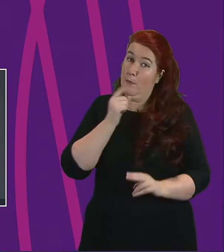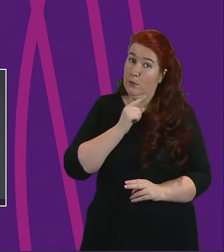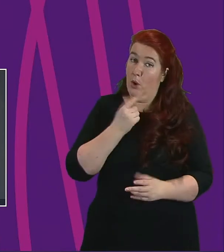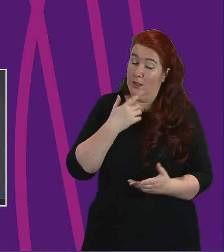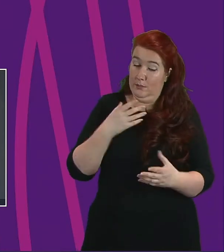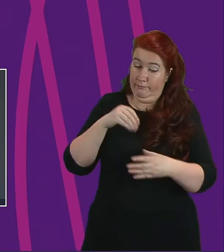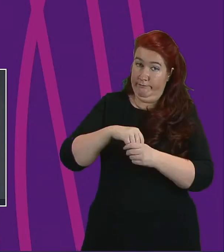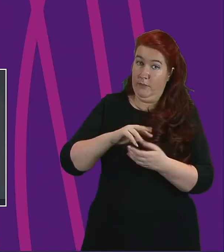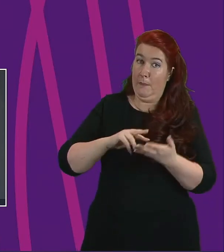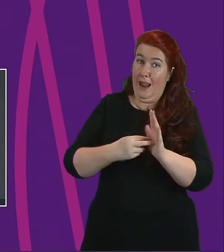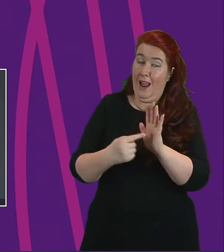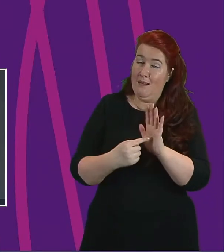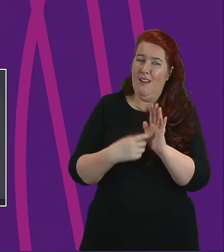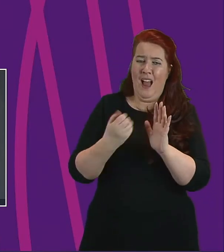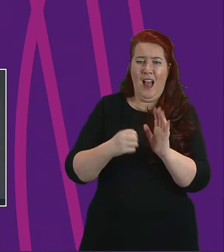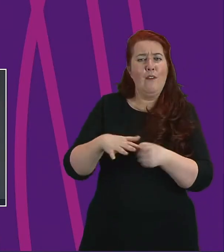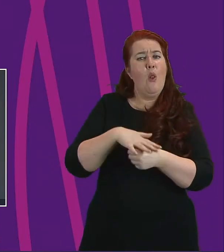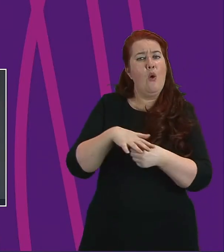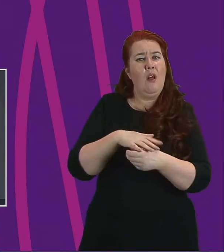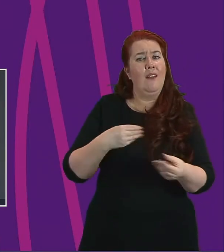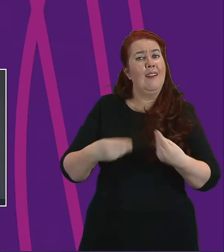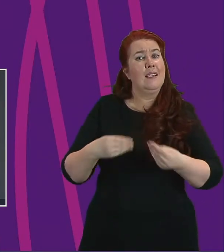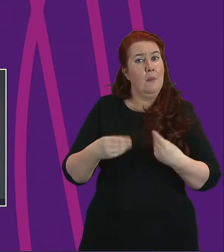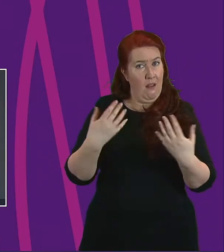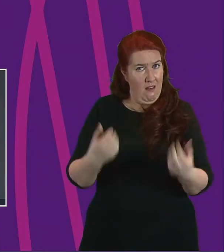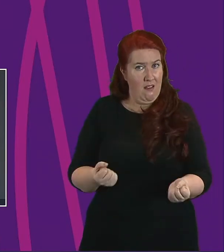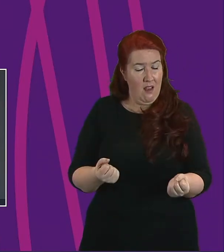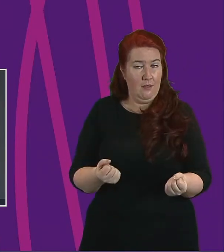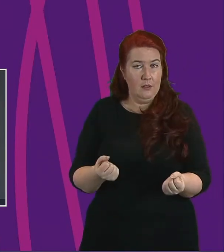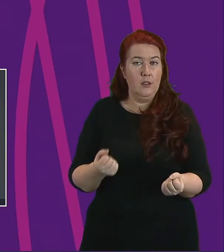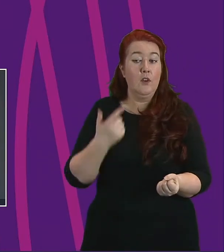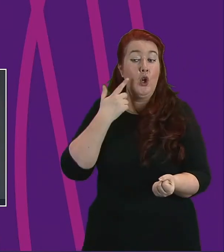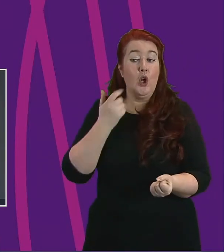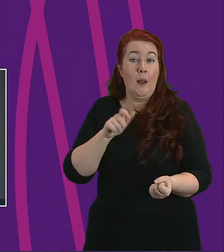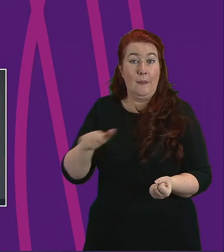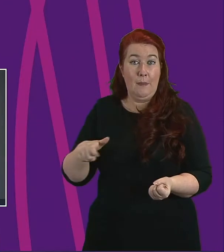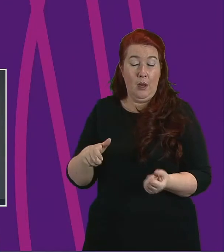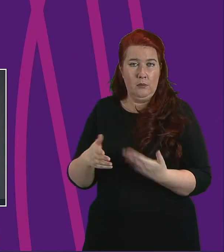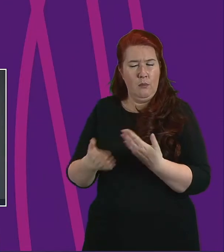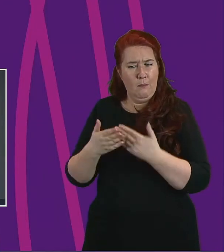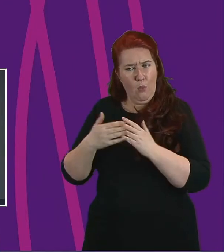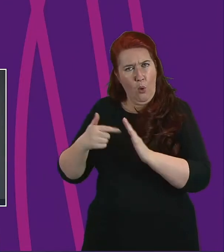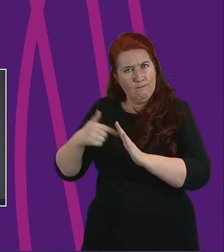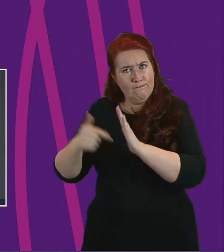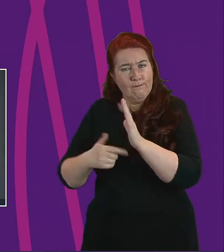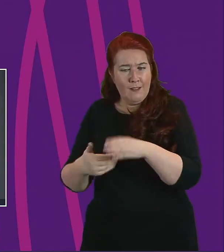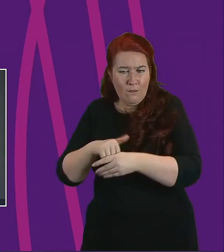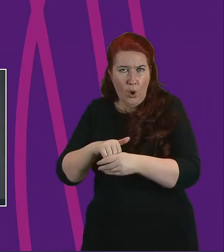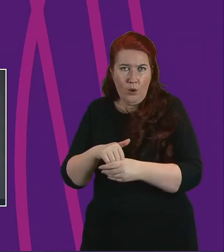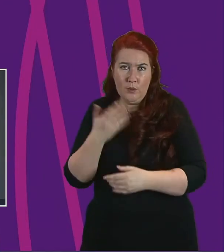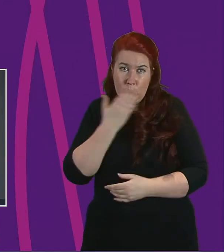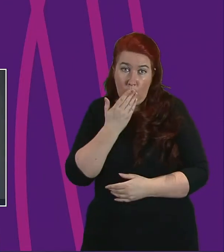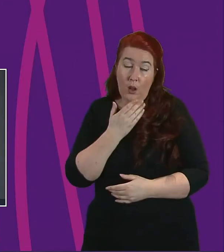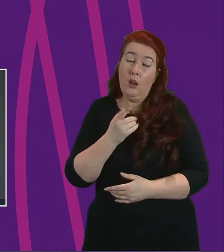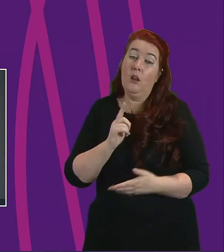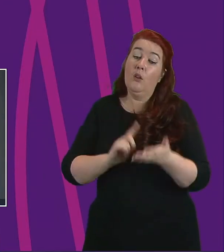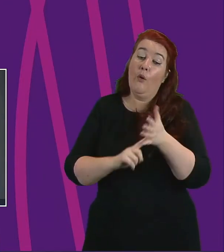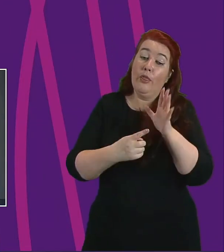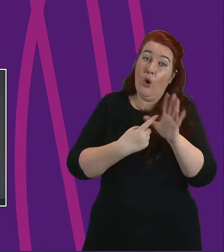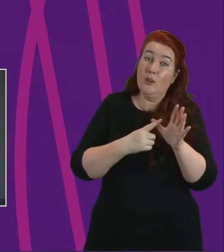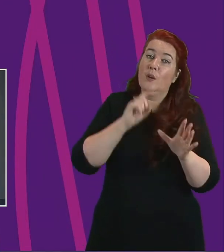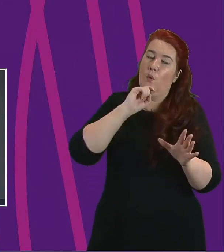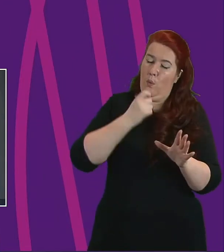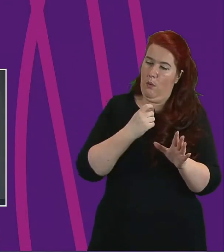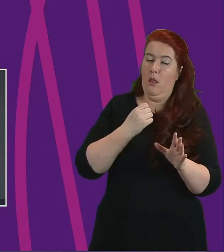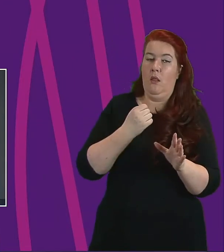available, for young people to be more deeply engaged in formal schooling, then local authorities will take those opportunities